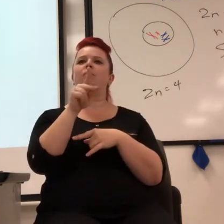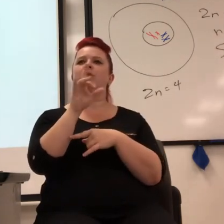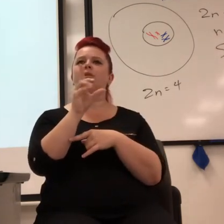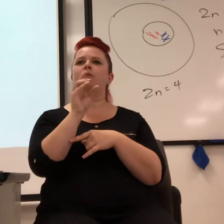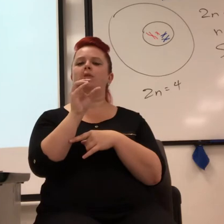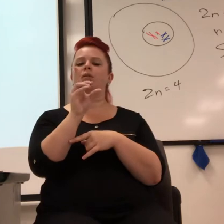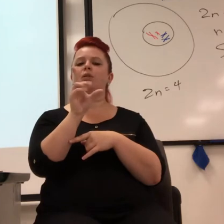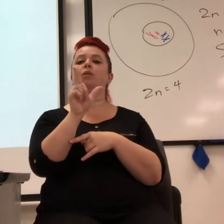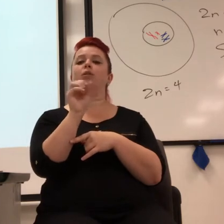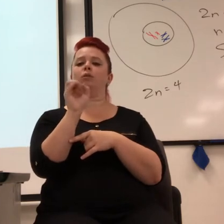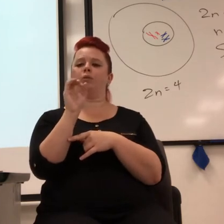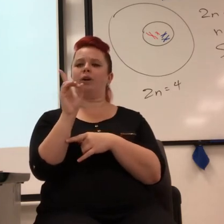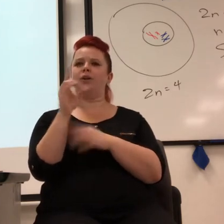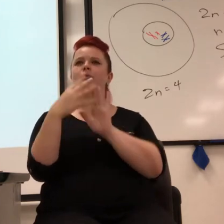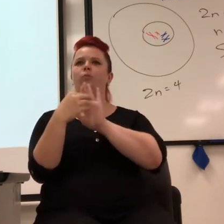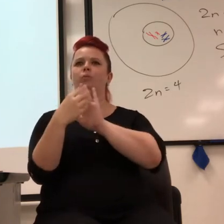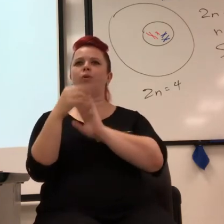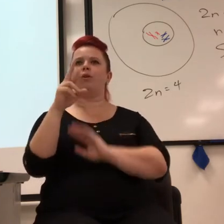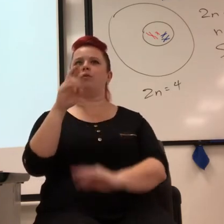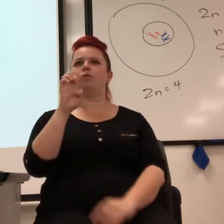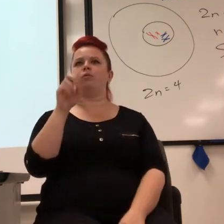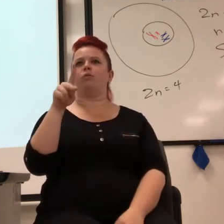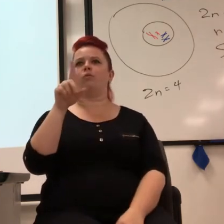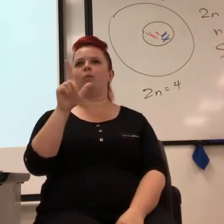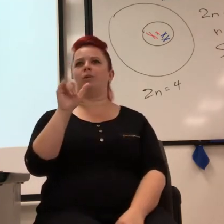one of the books I used to teach from